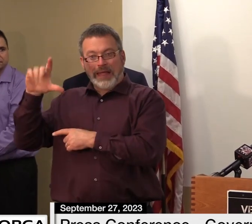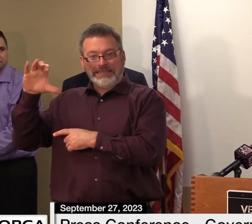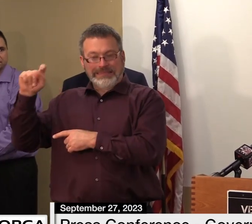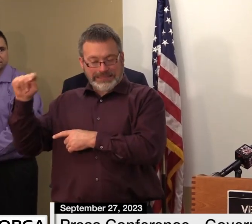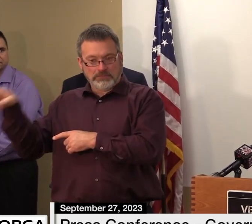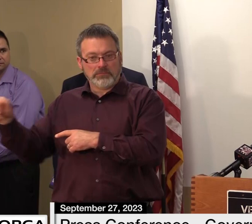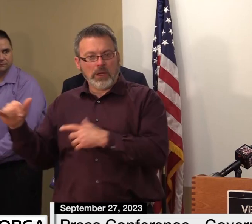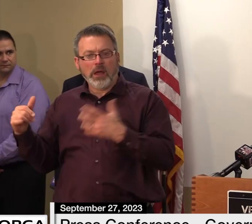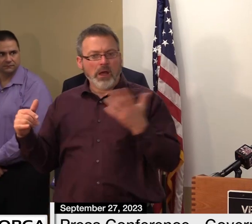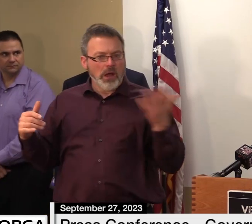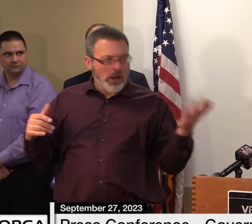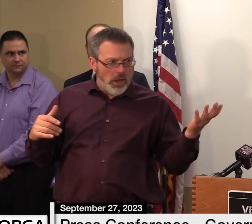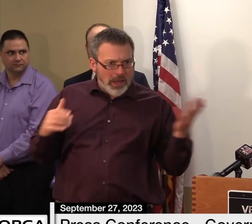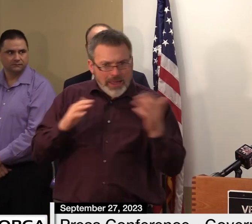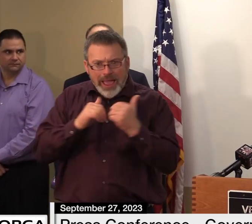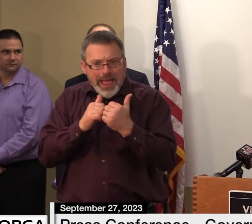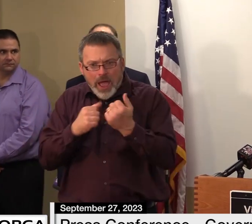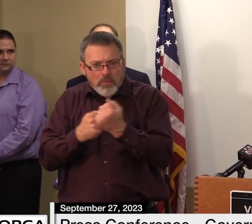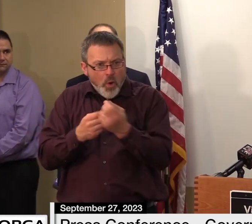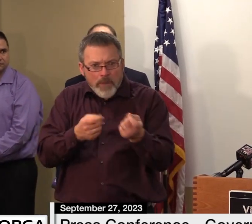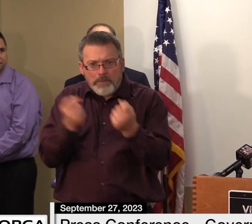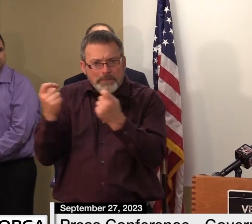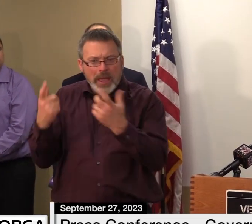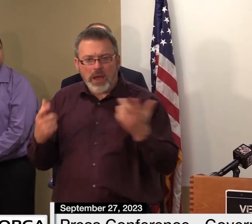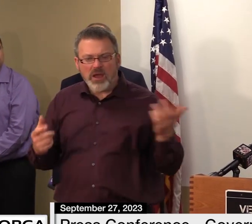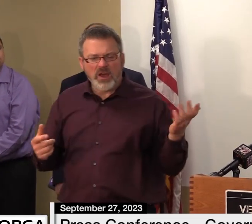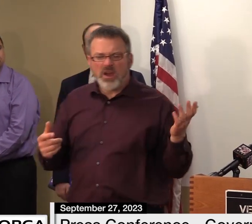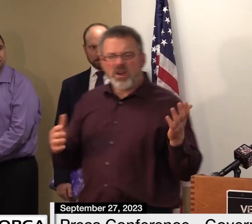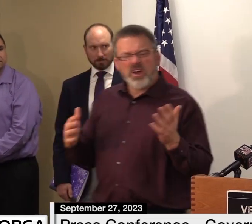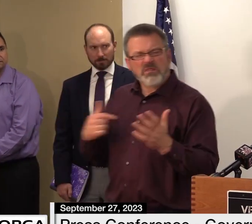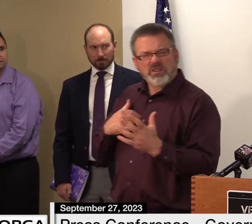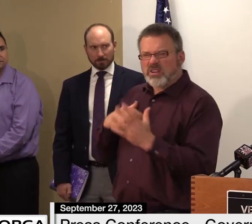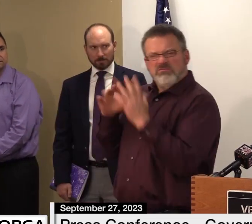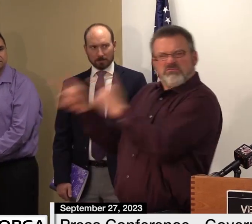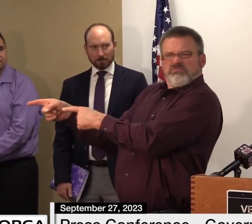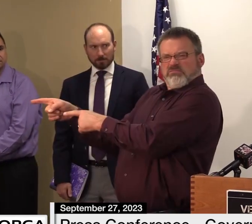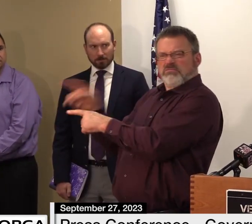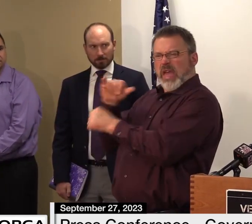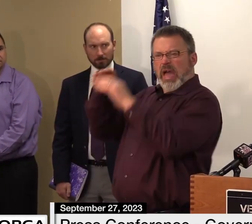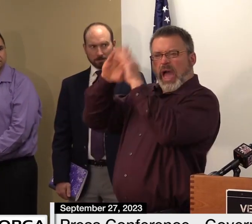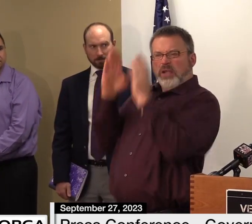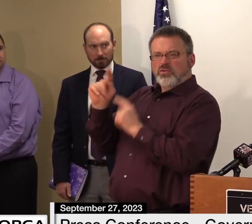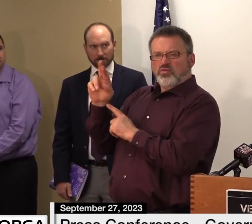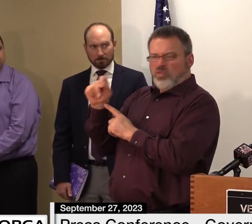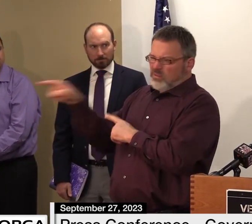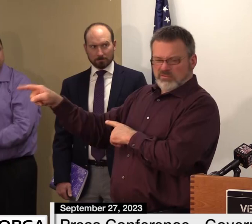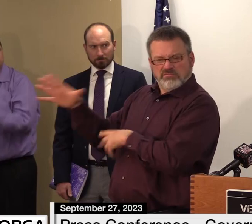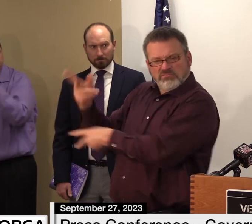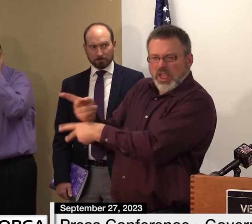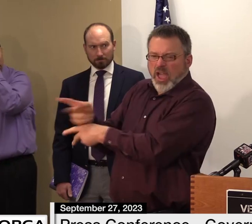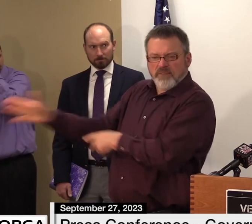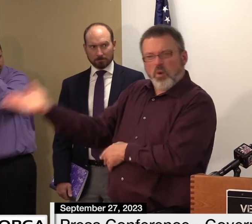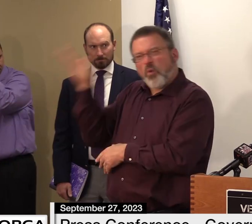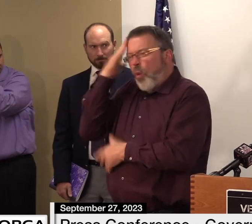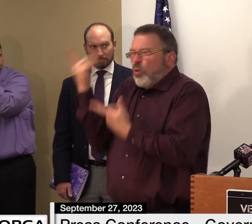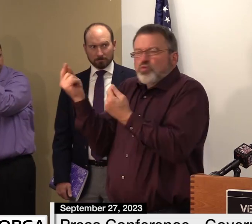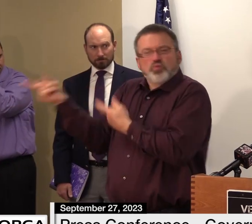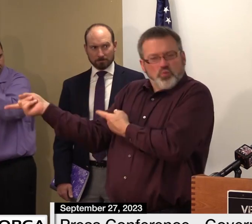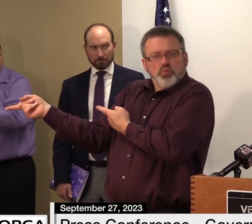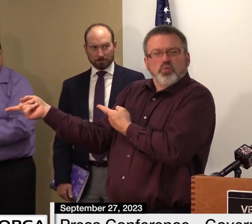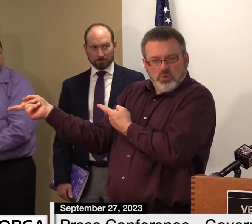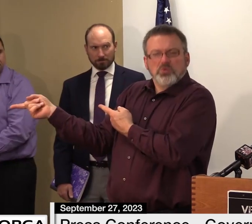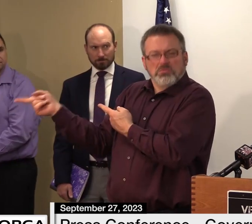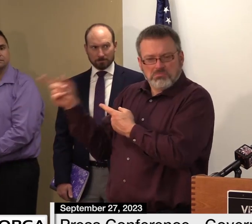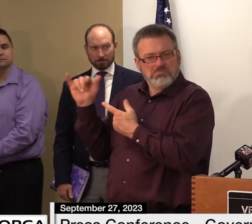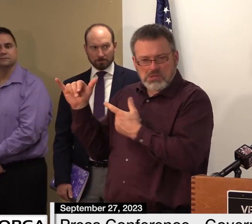spent? Well, I think it's in good hands, obviously, with the Champlain Trust. So we will give advice